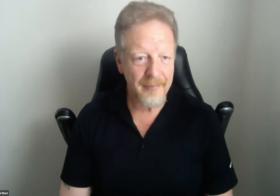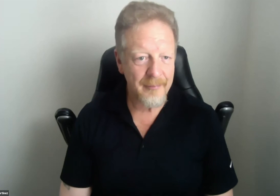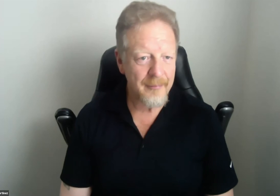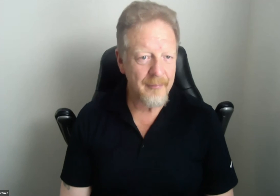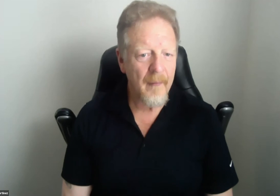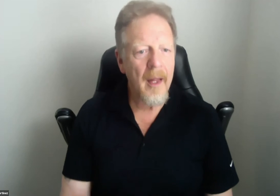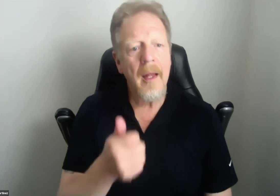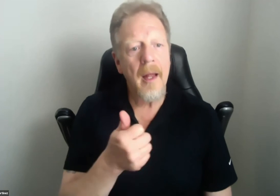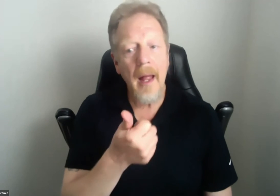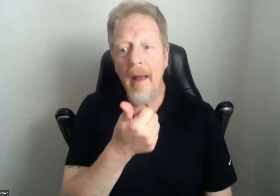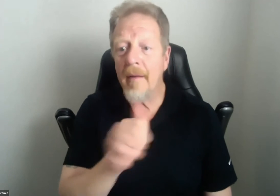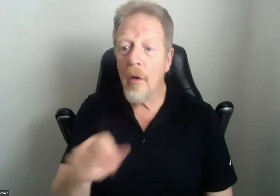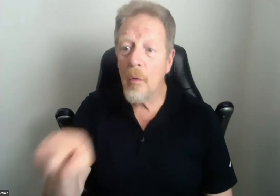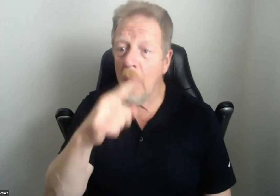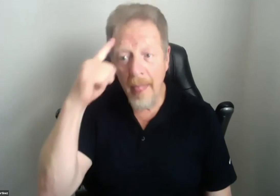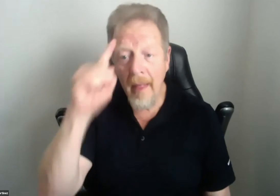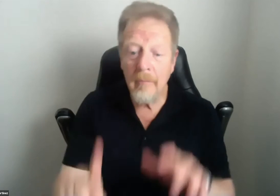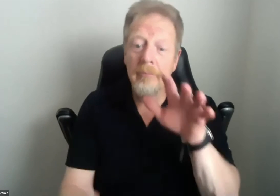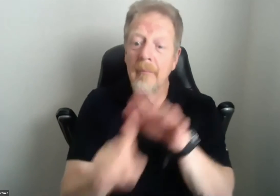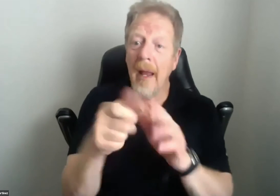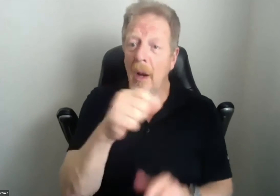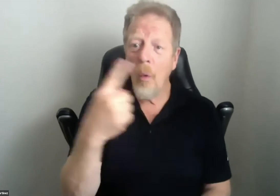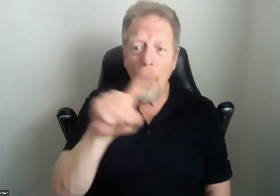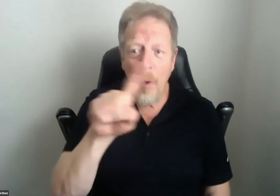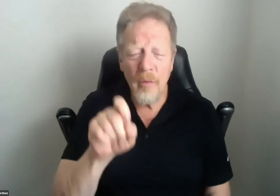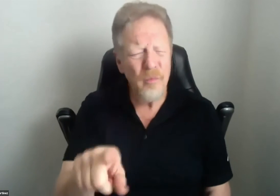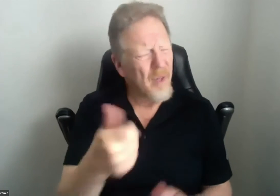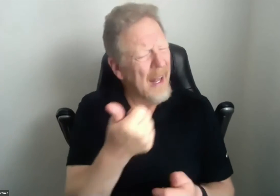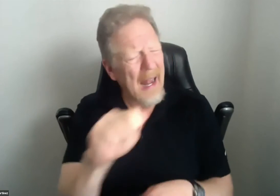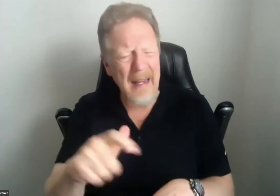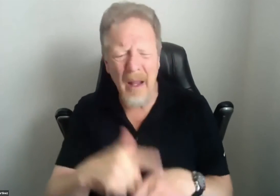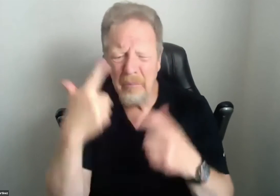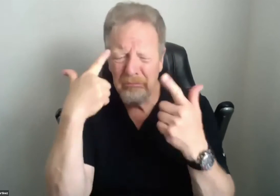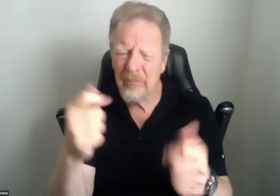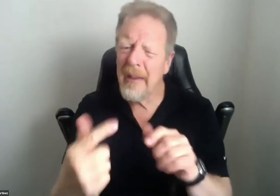If anybody thinks of any questions after, they can always email me.